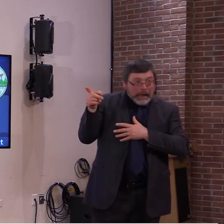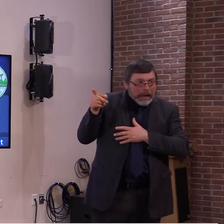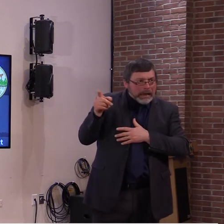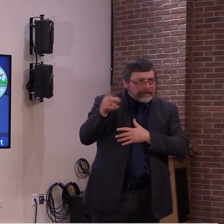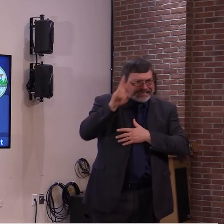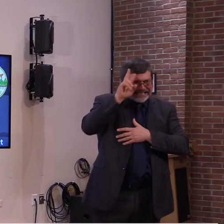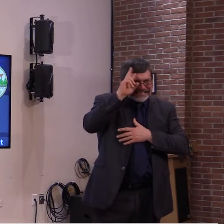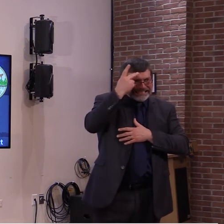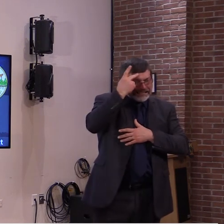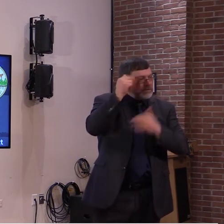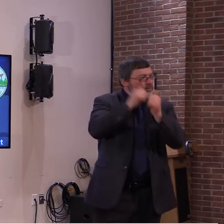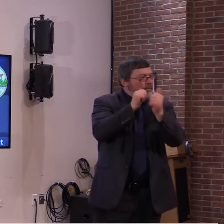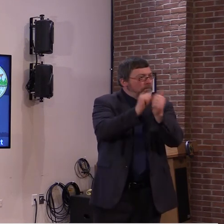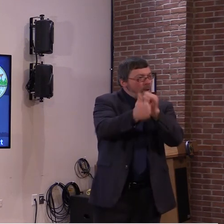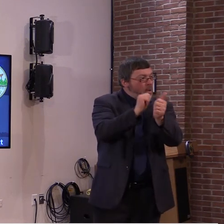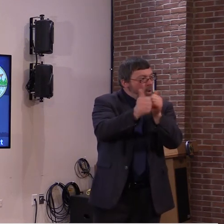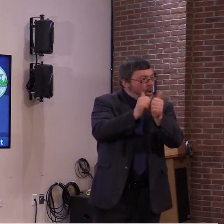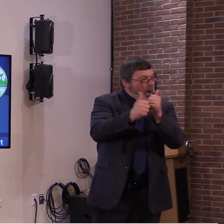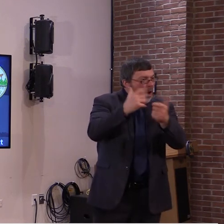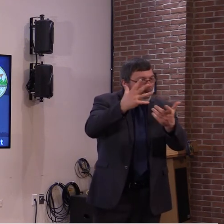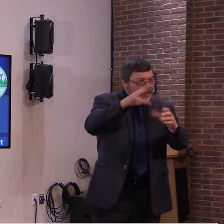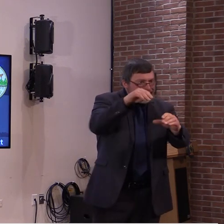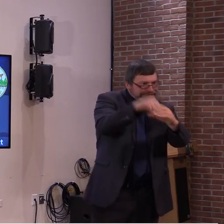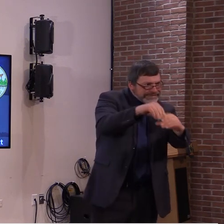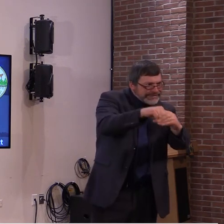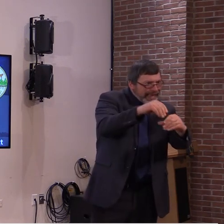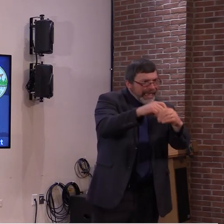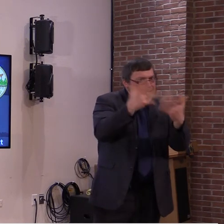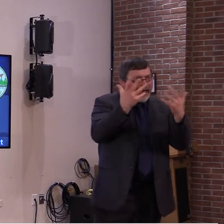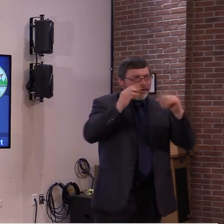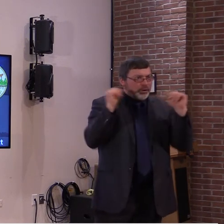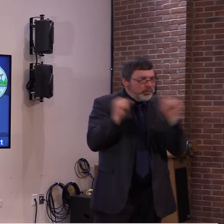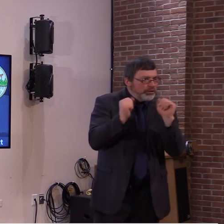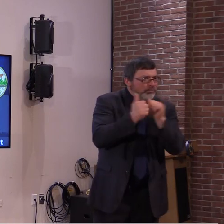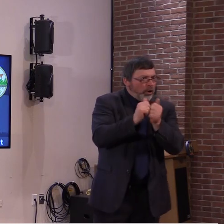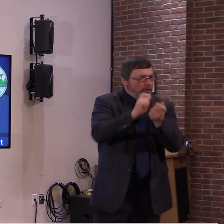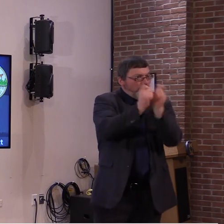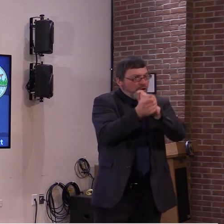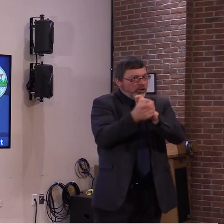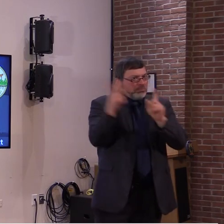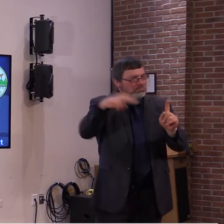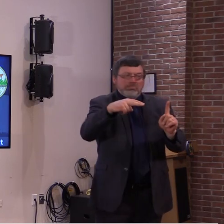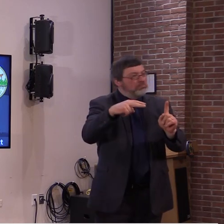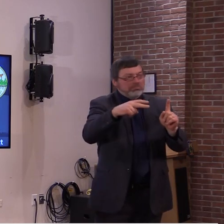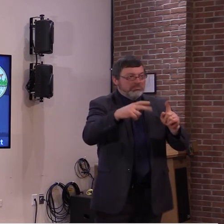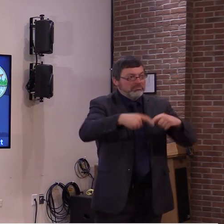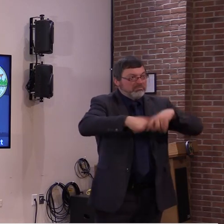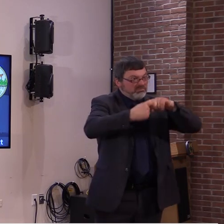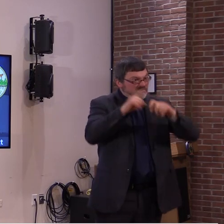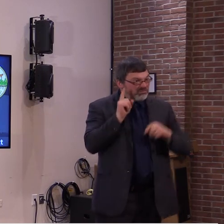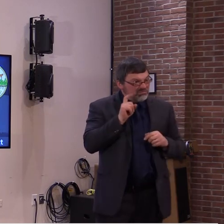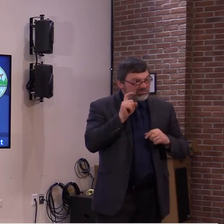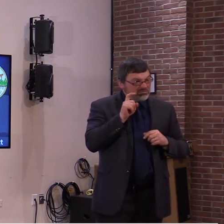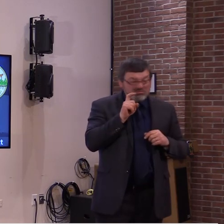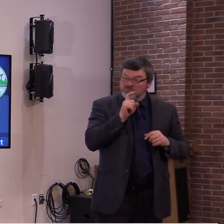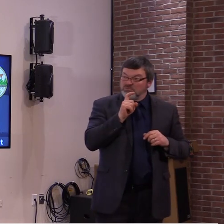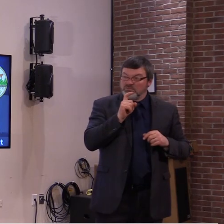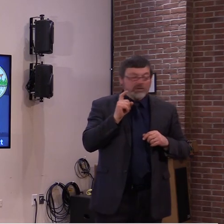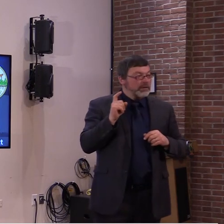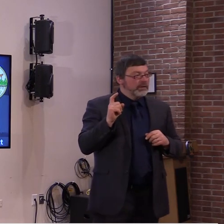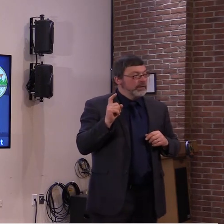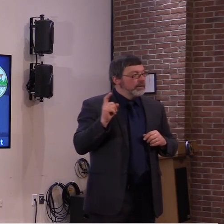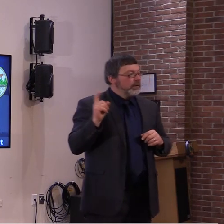winter sports in earnest later this month? We'll make that determination along the way. We are watching other states